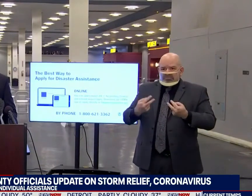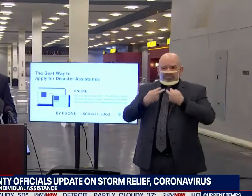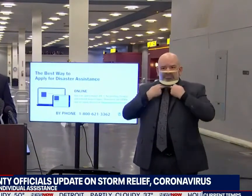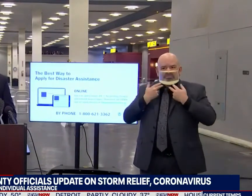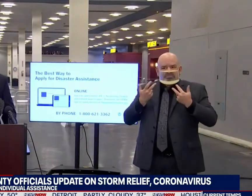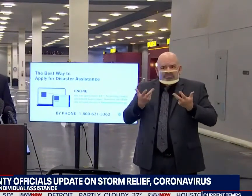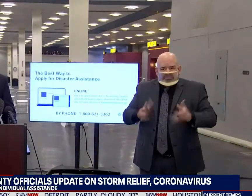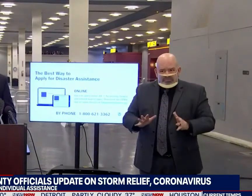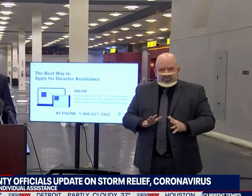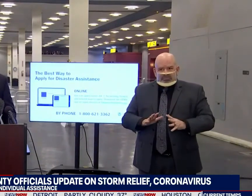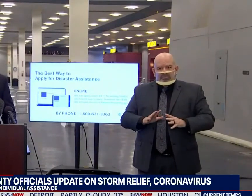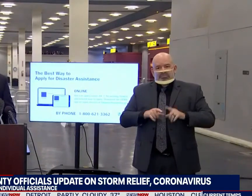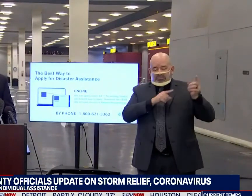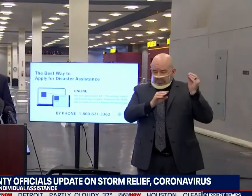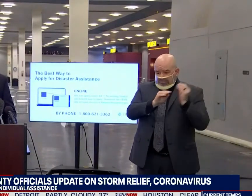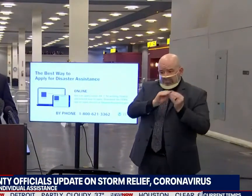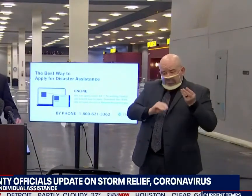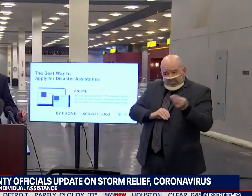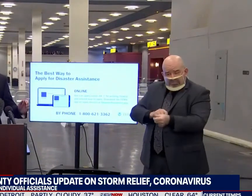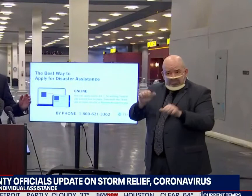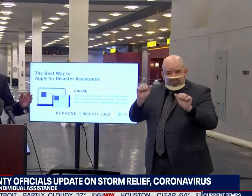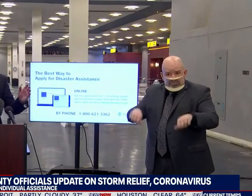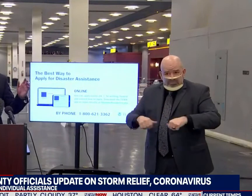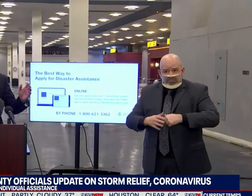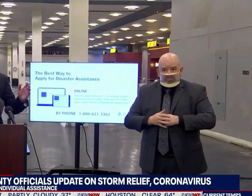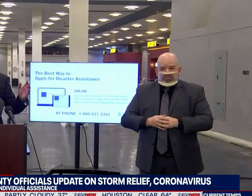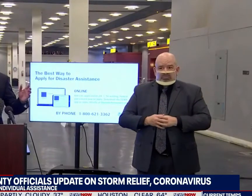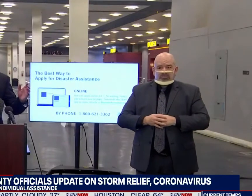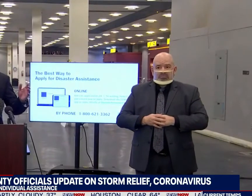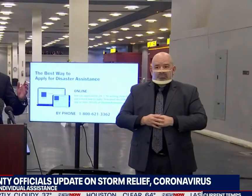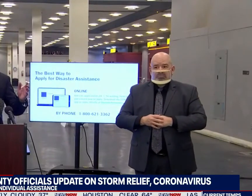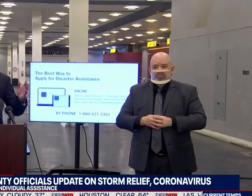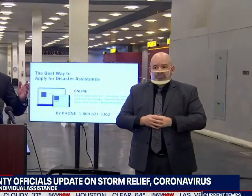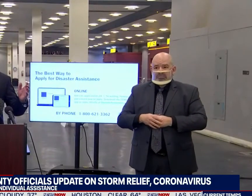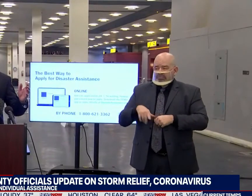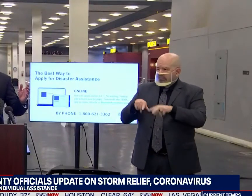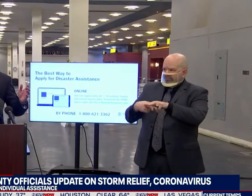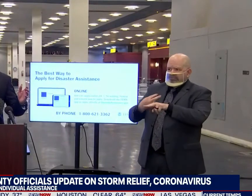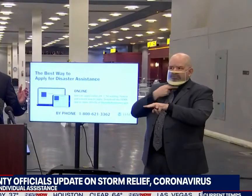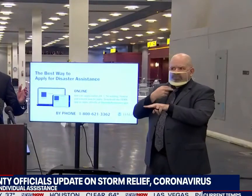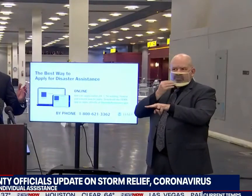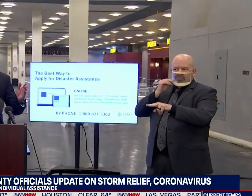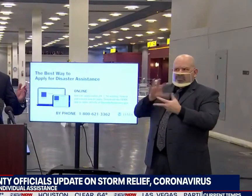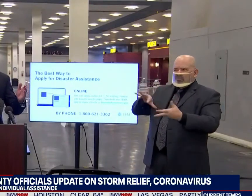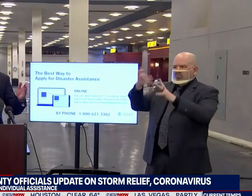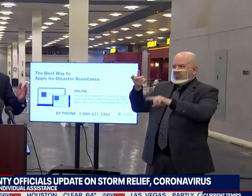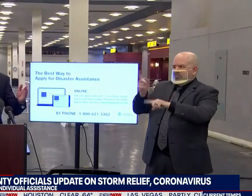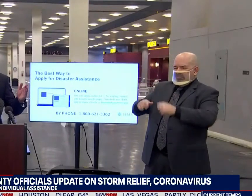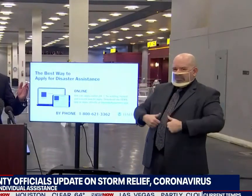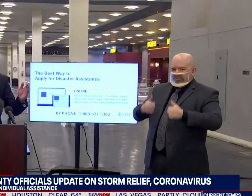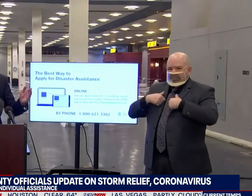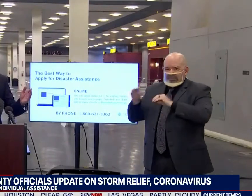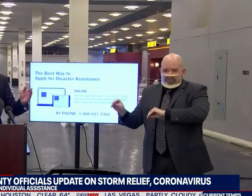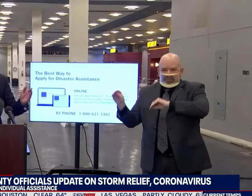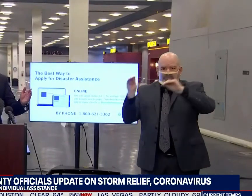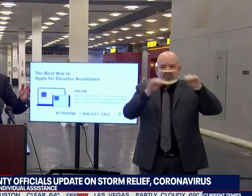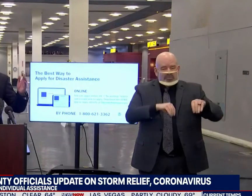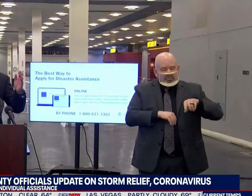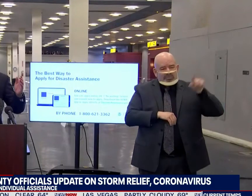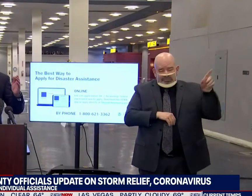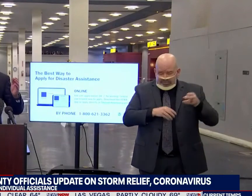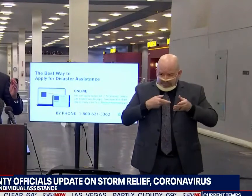and storage expenses caused by the disaster. Now, the next pot of money that's available to you is from the Small Business